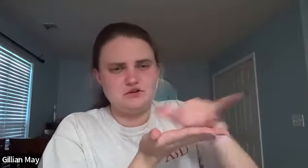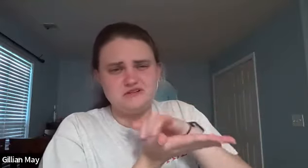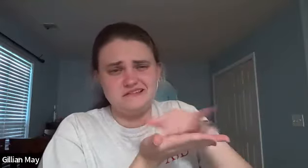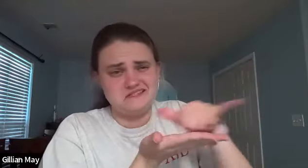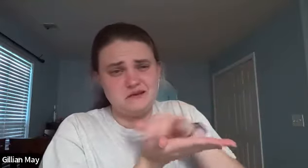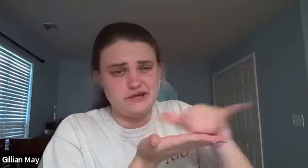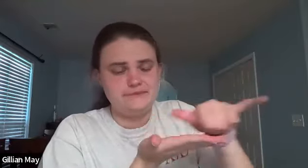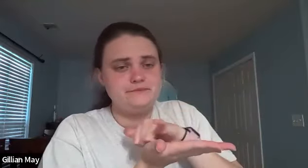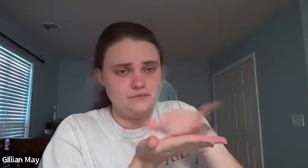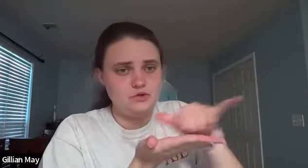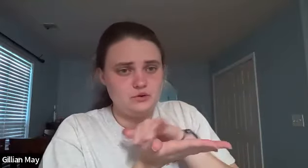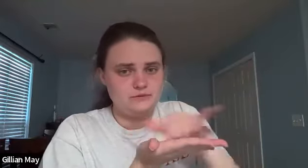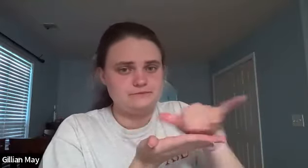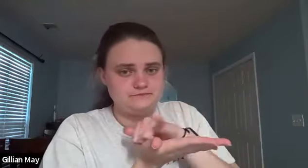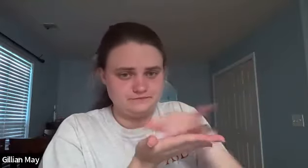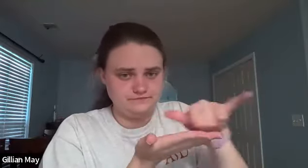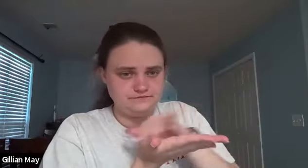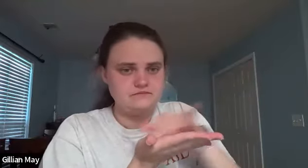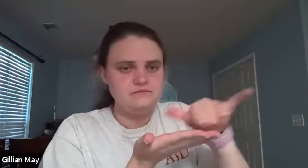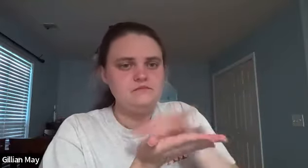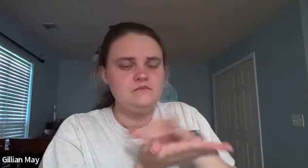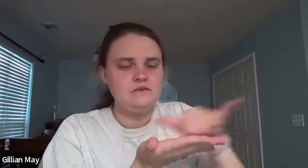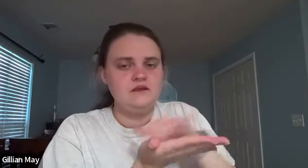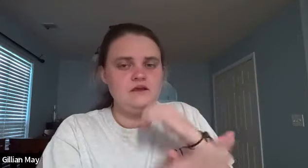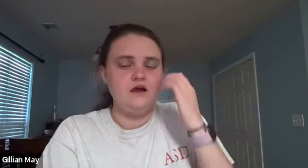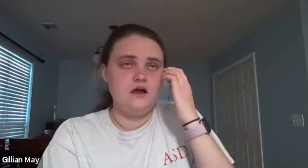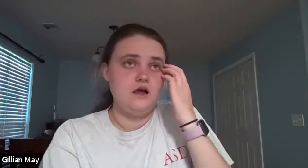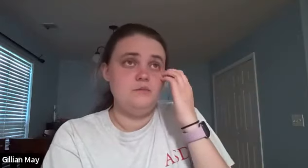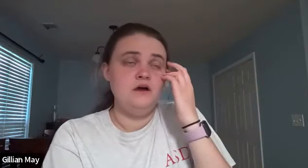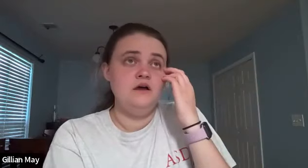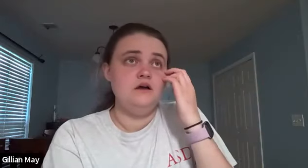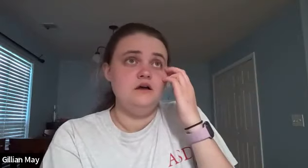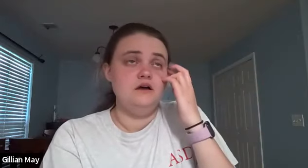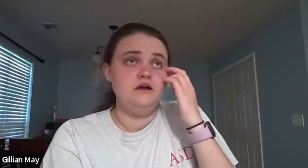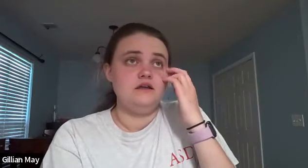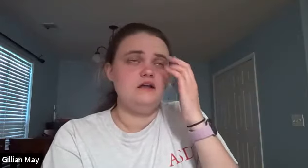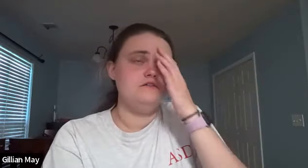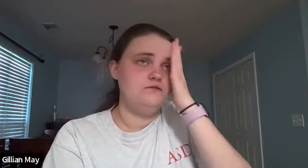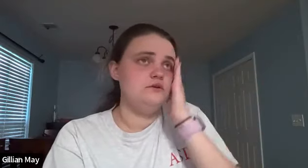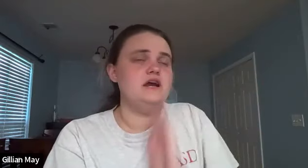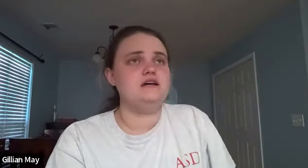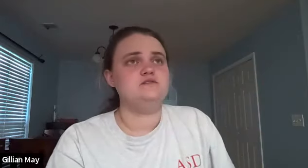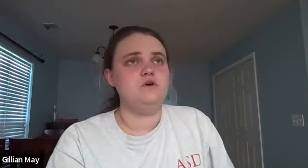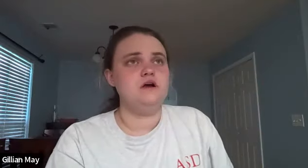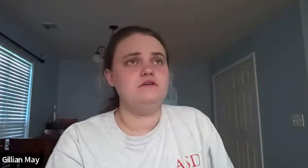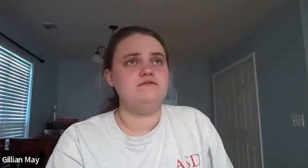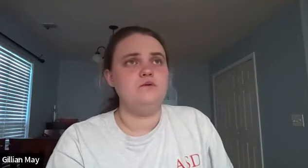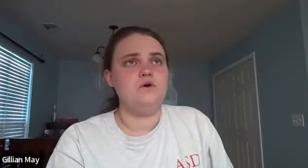motion of like the subway, New York. California has one